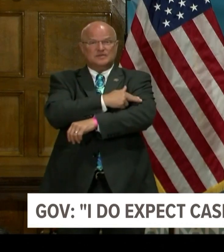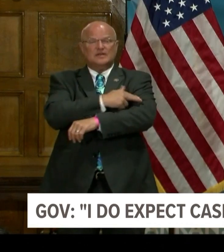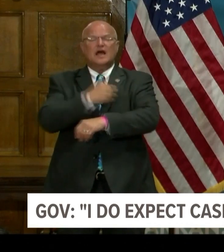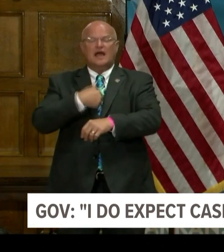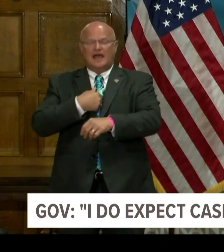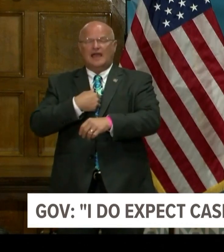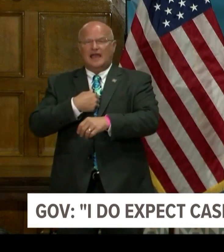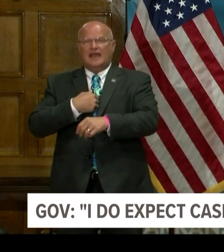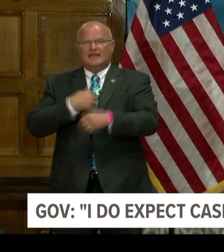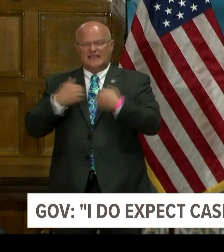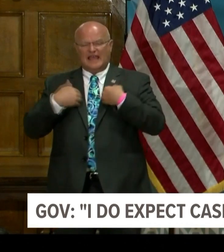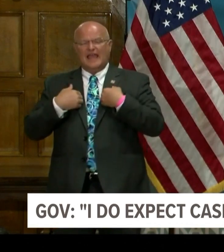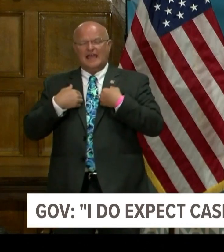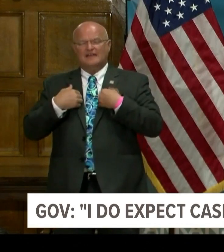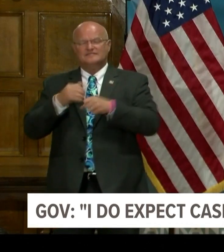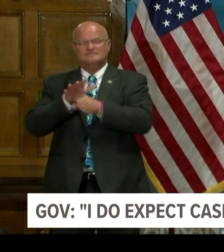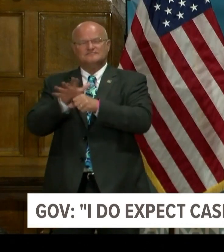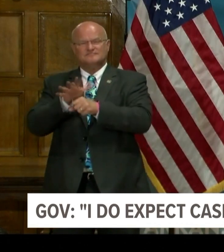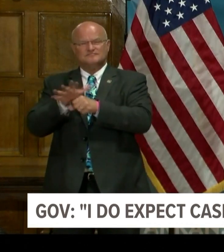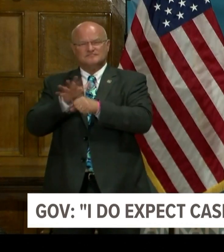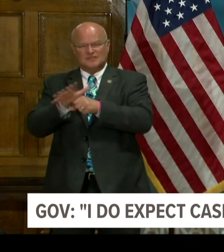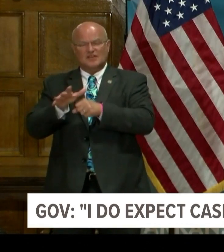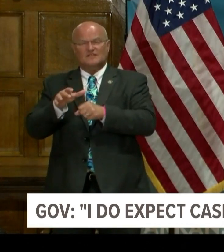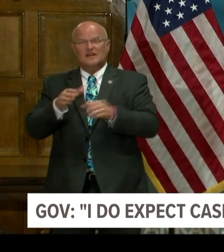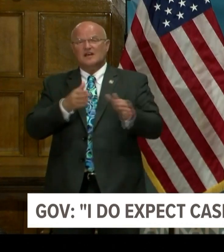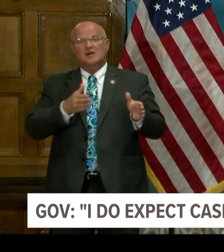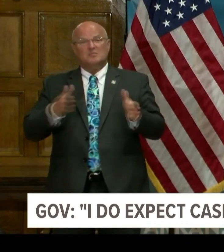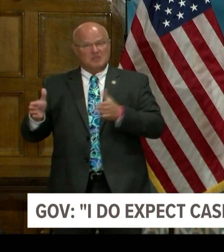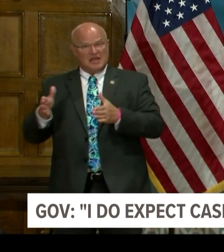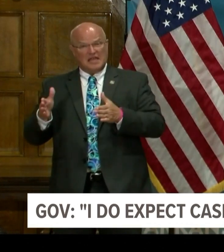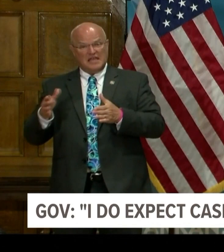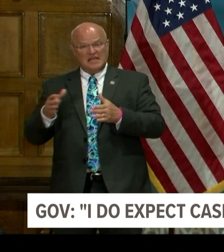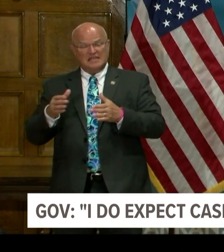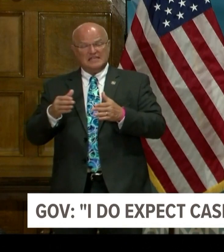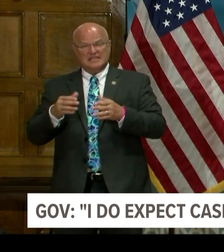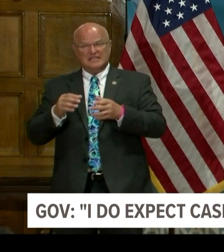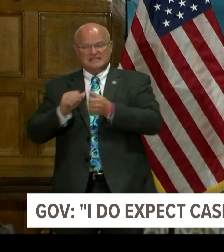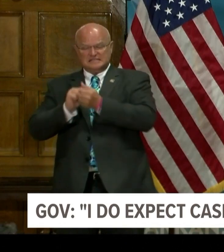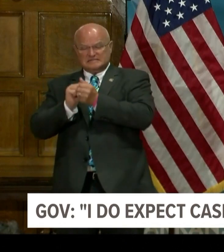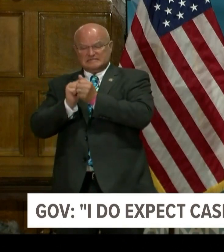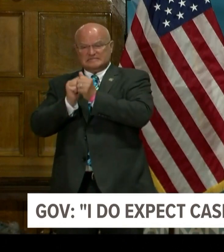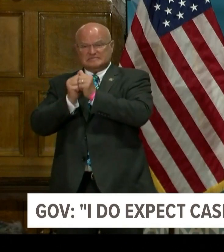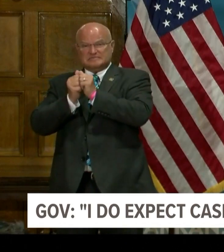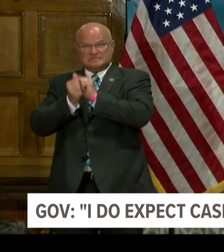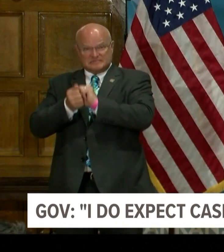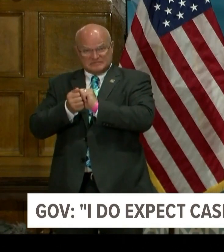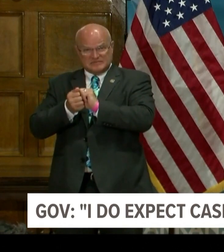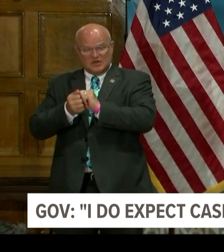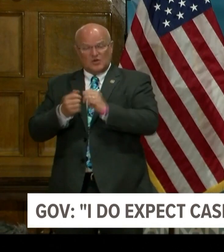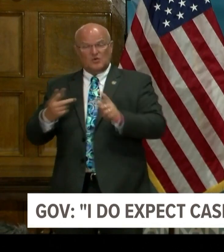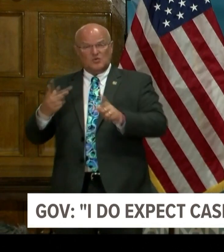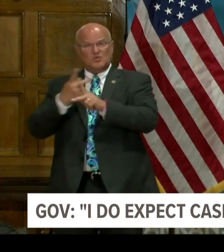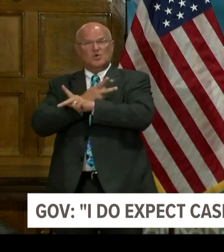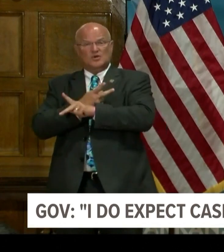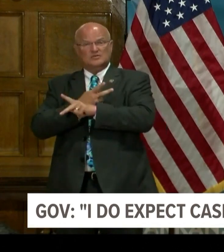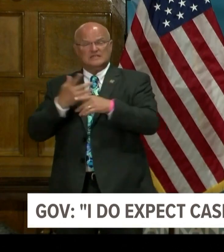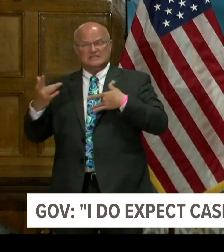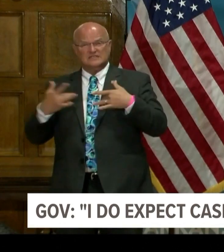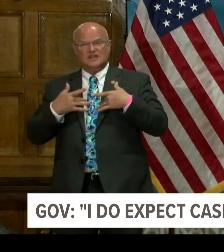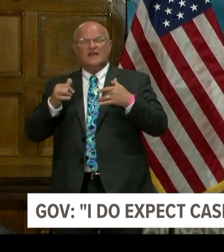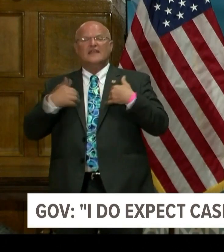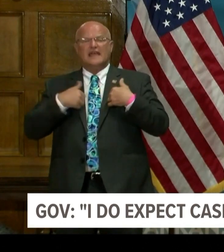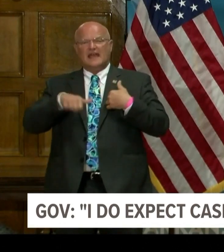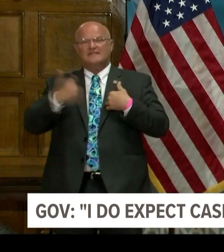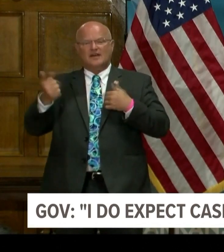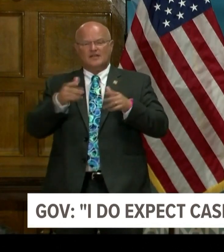have surge plans in the event that it gets, their normal operating capacity gets a concern. They